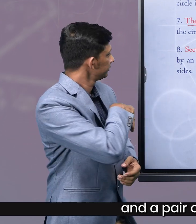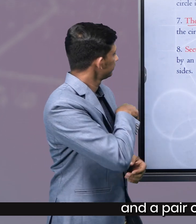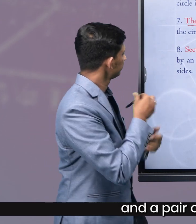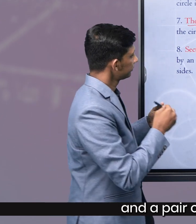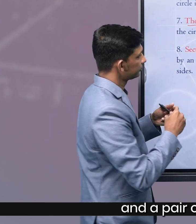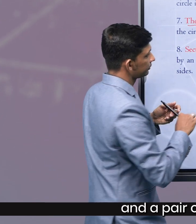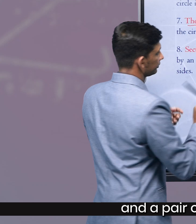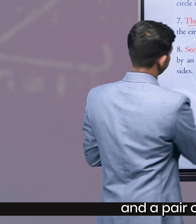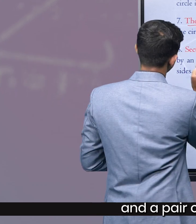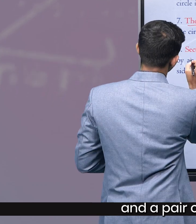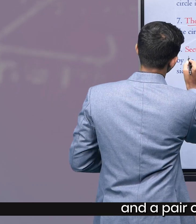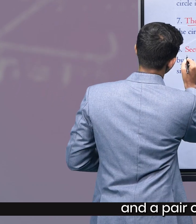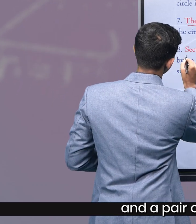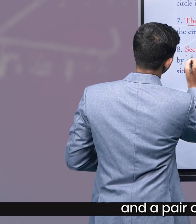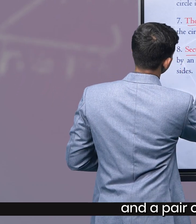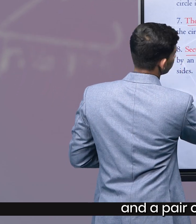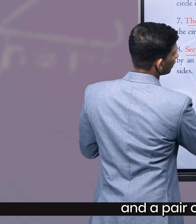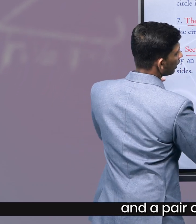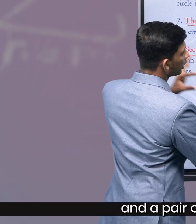radii on the other two sides.